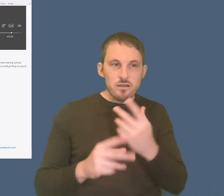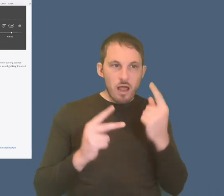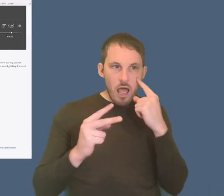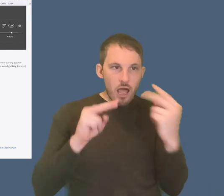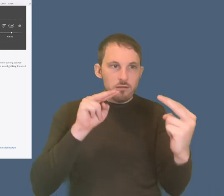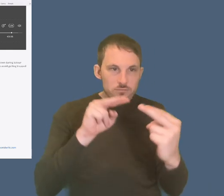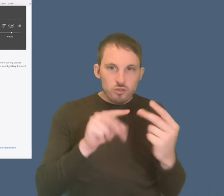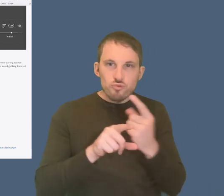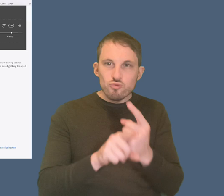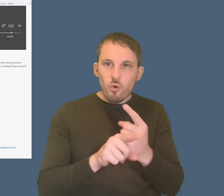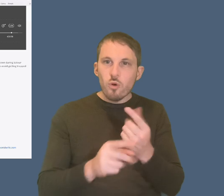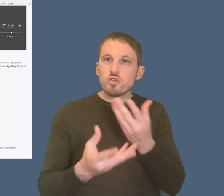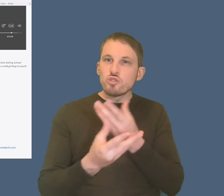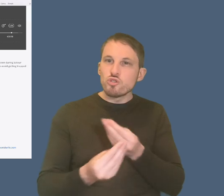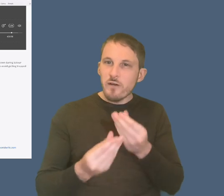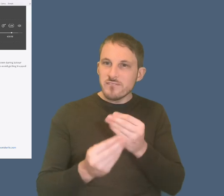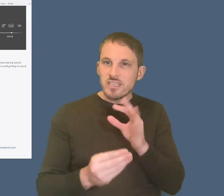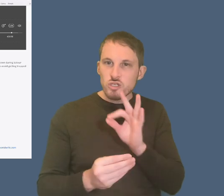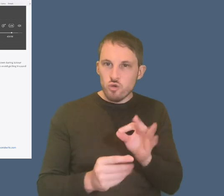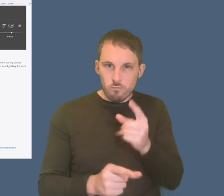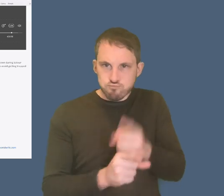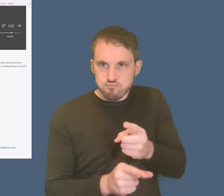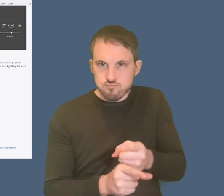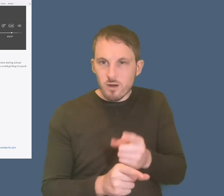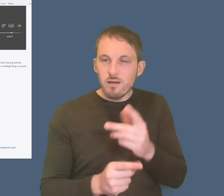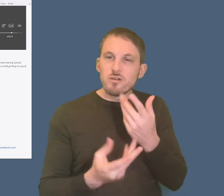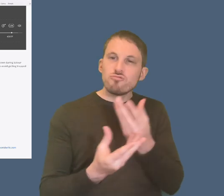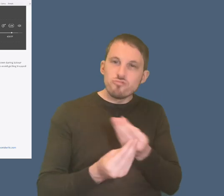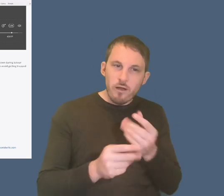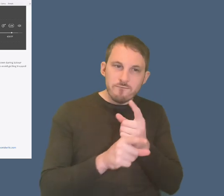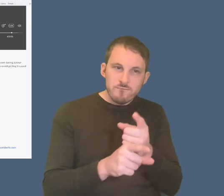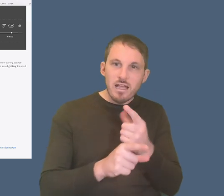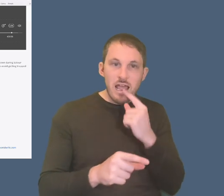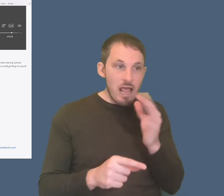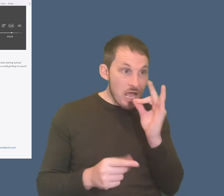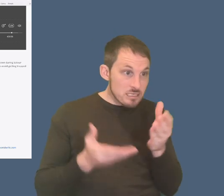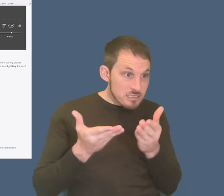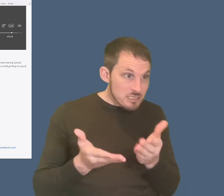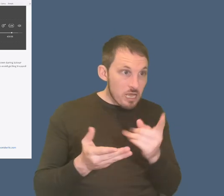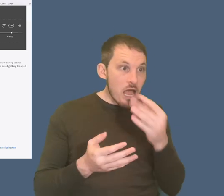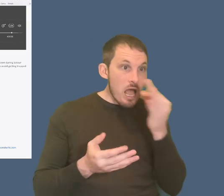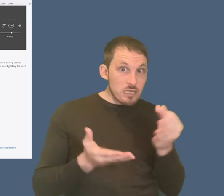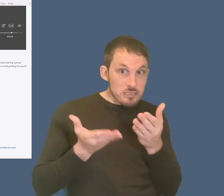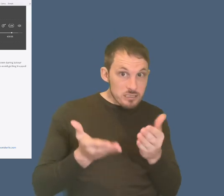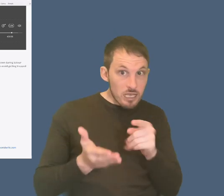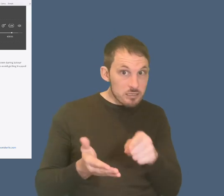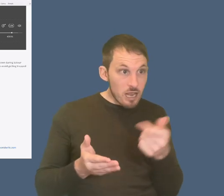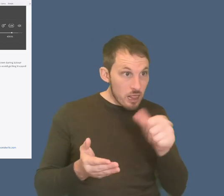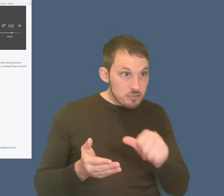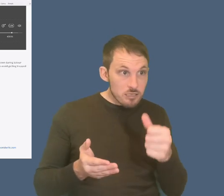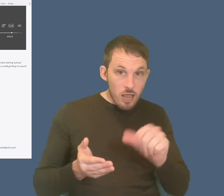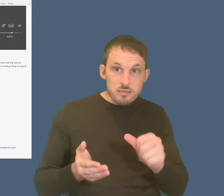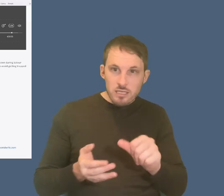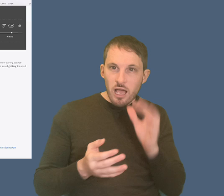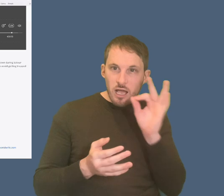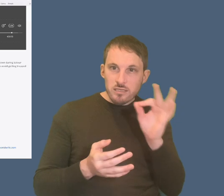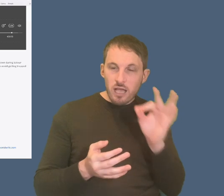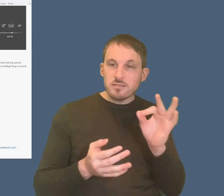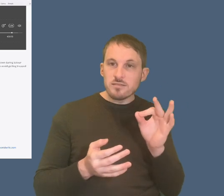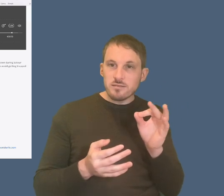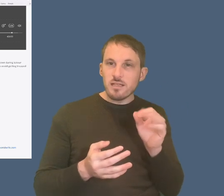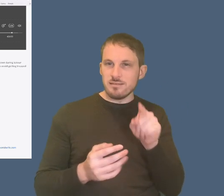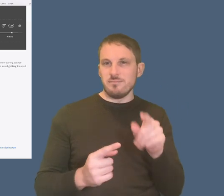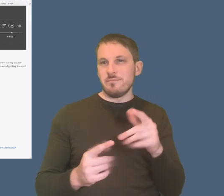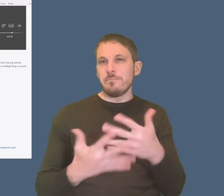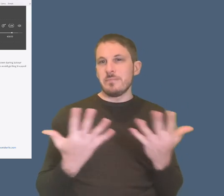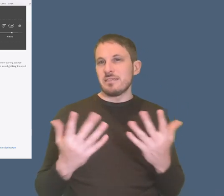of speaking softly and not yelling over her, and of seeking consent for everything that's going to happen to her while she is in lithotomy position.